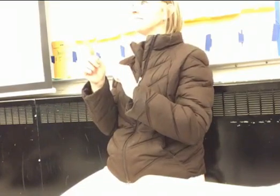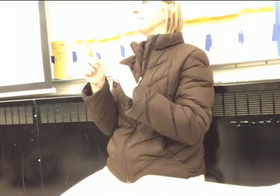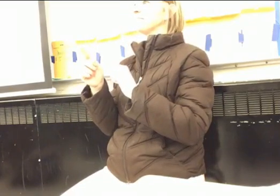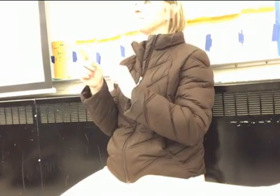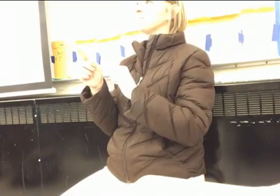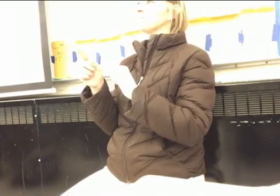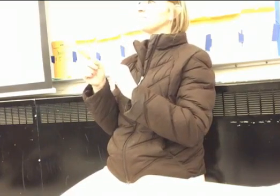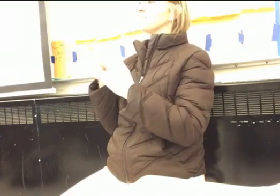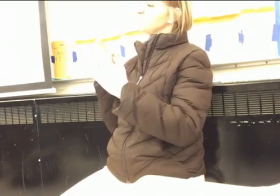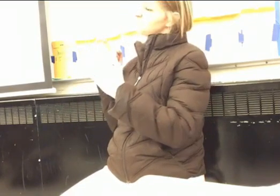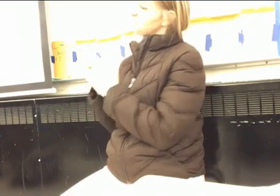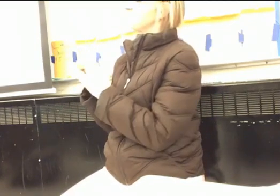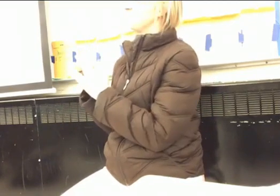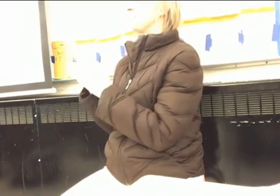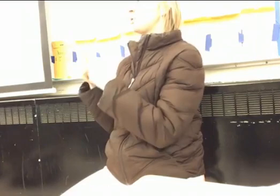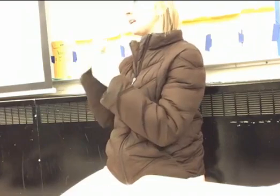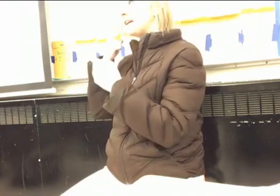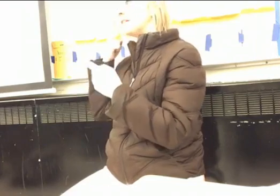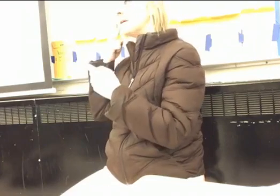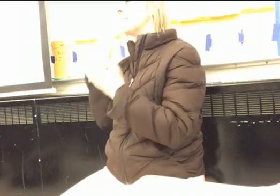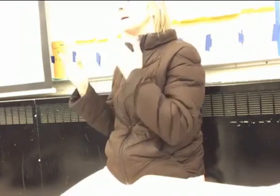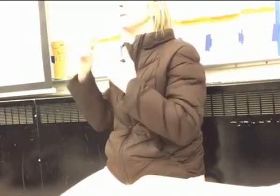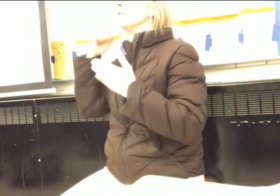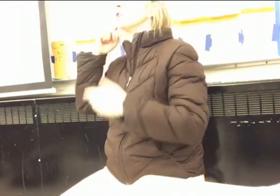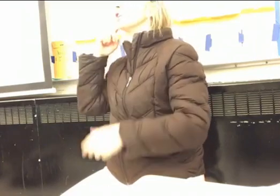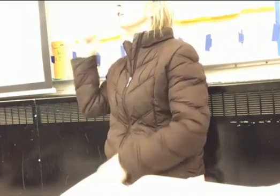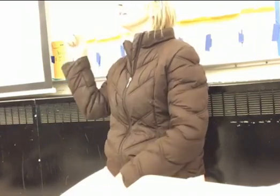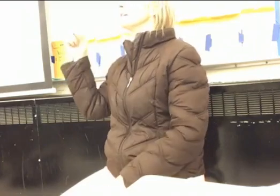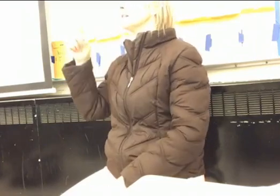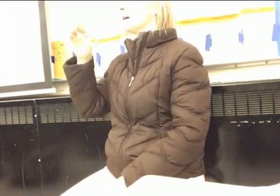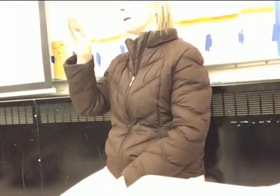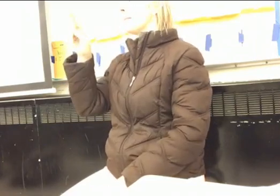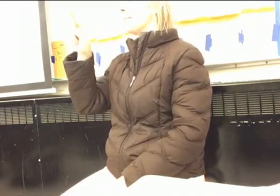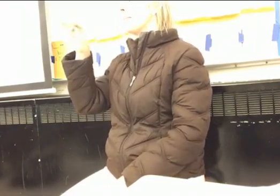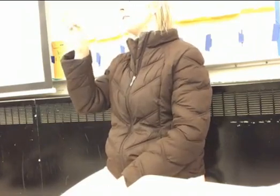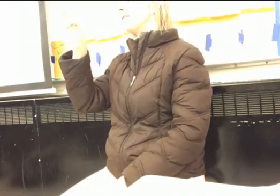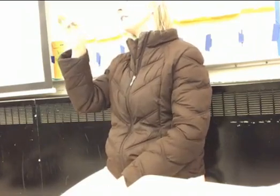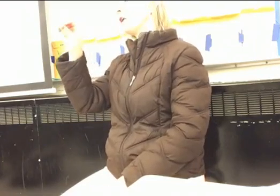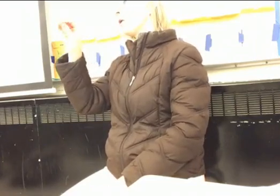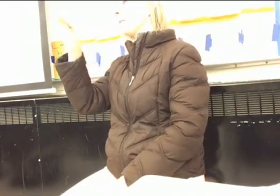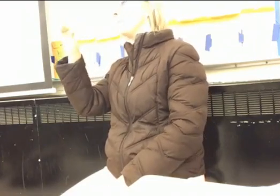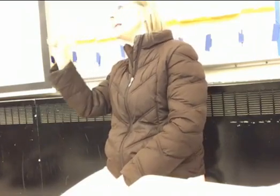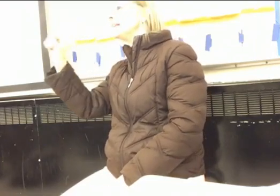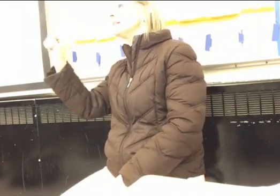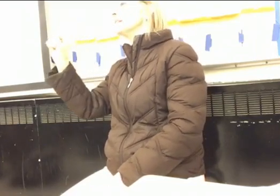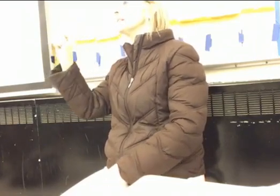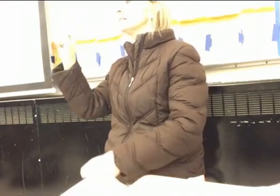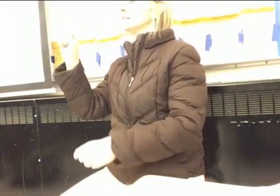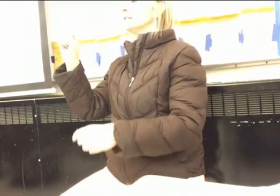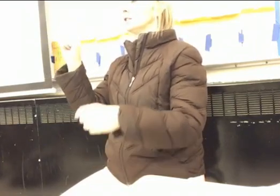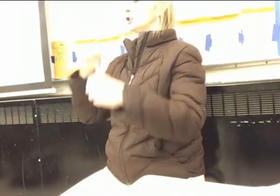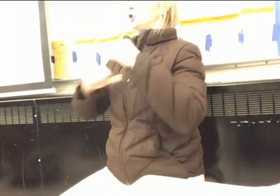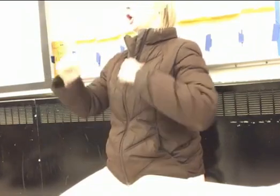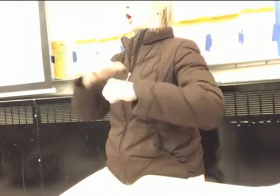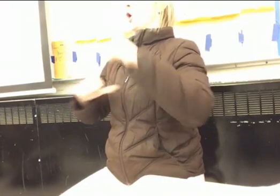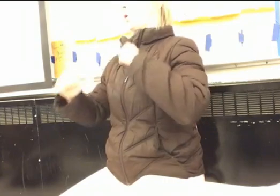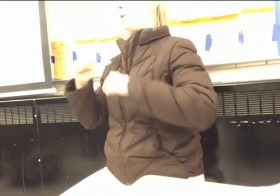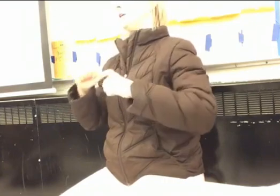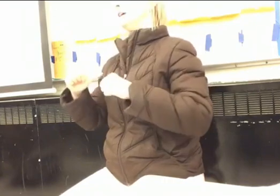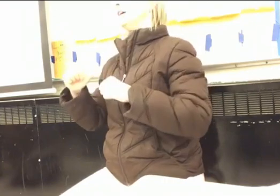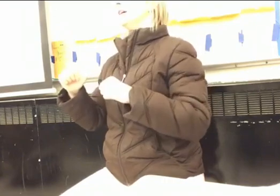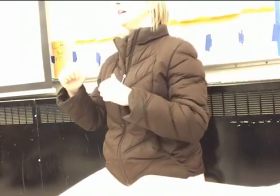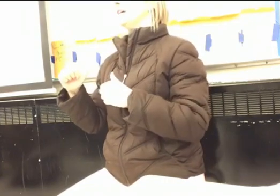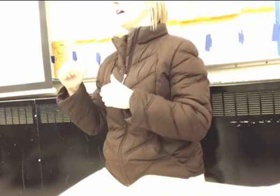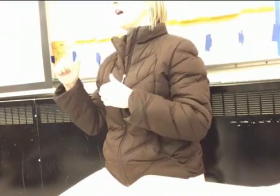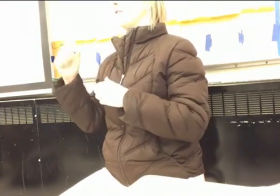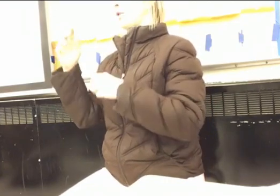Americans, you might have heard of this show called the Buffalo Bills Wild West show. If you've ever heard of Annie Oakley, she was a performer during